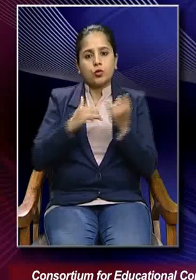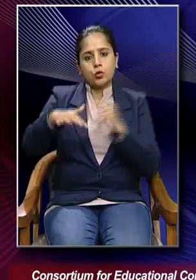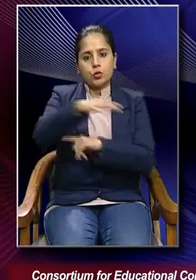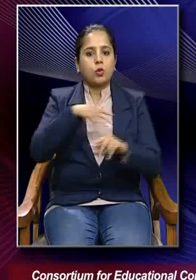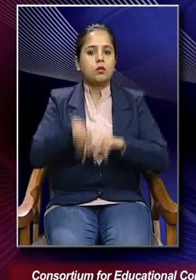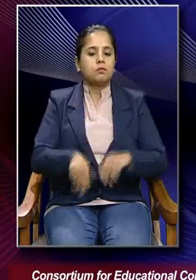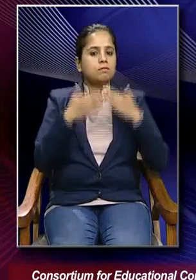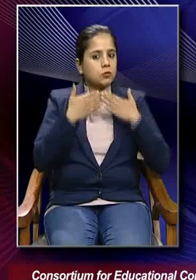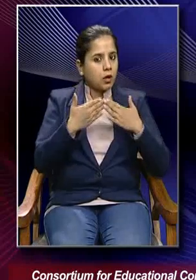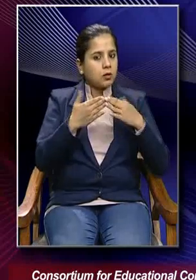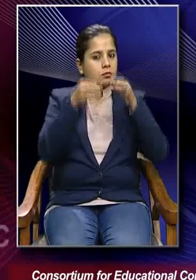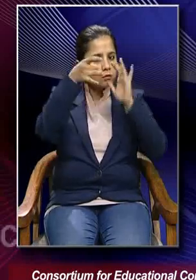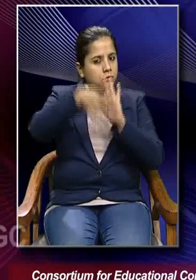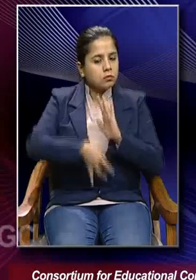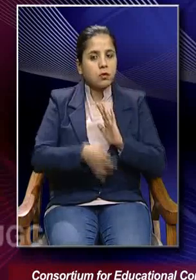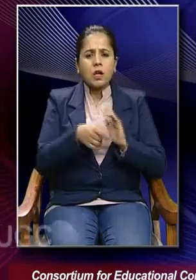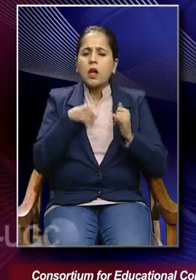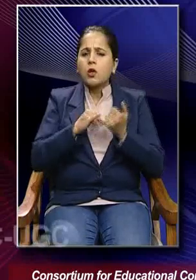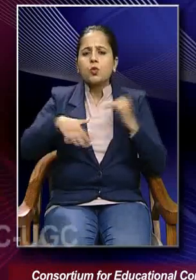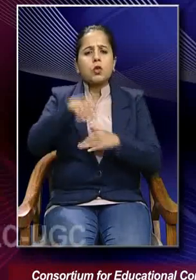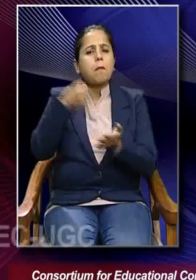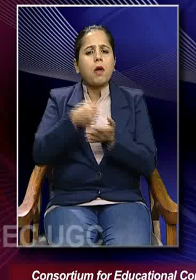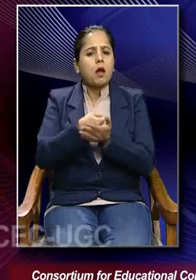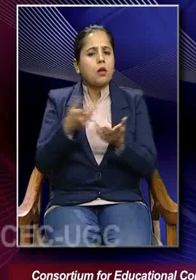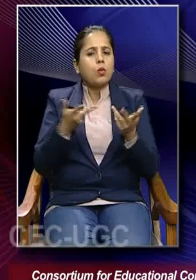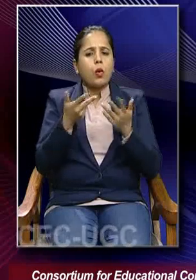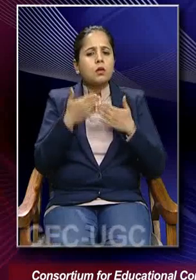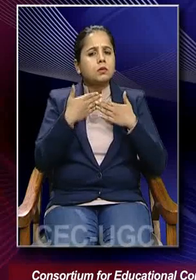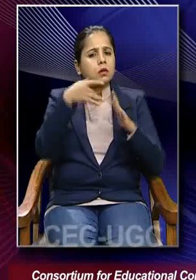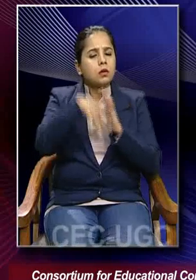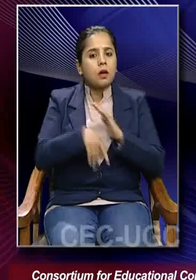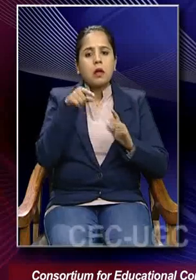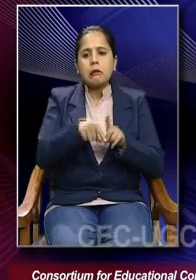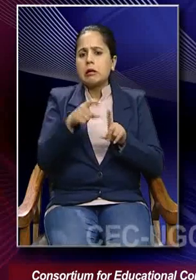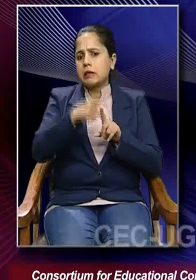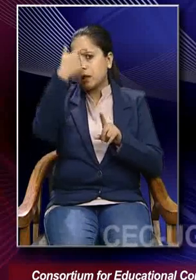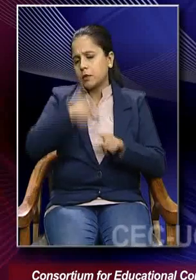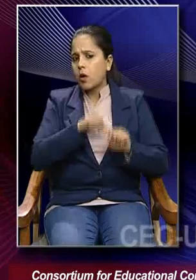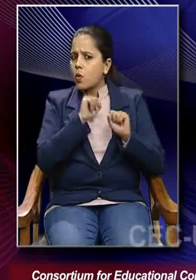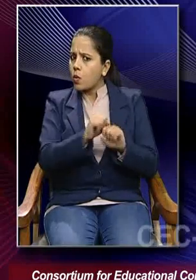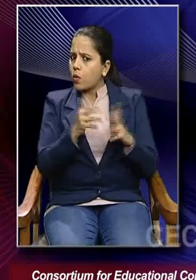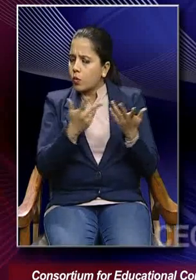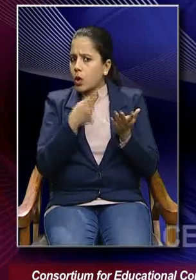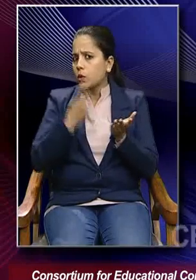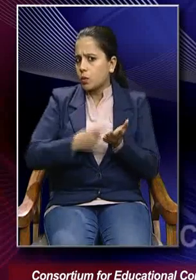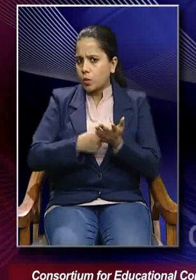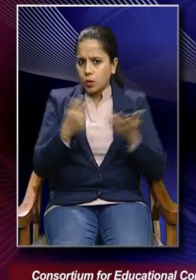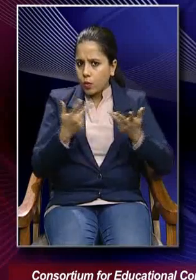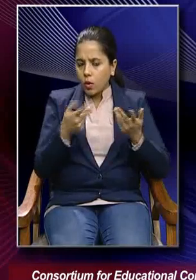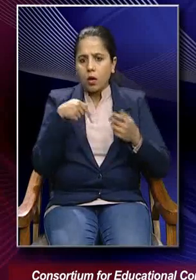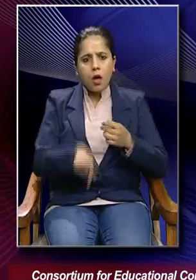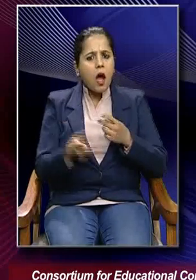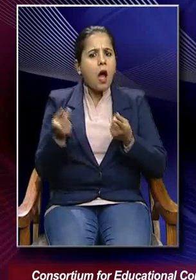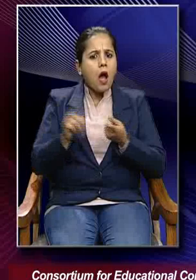going to talk about basic sociology. What is the discipline of sociology? How the discipline